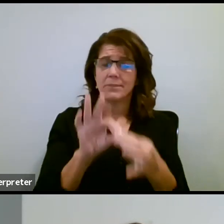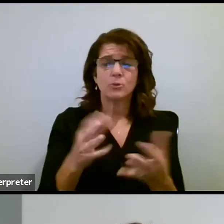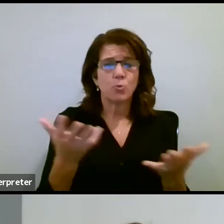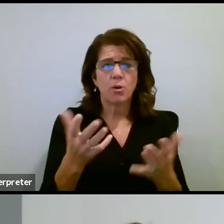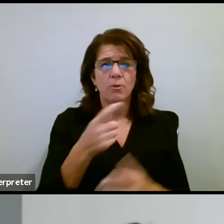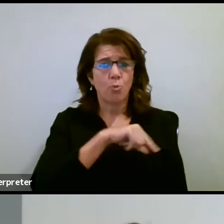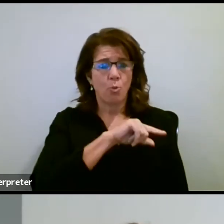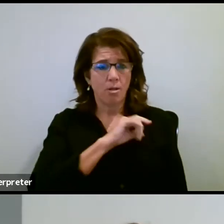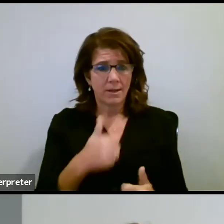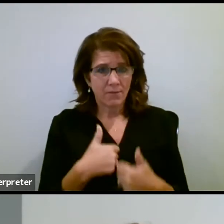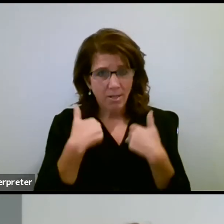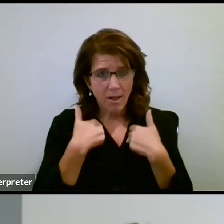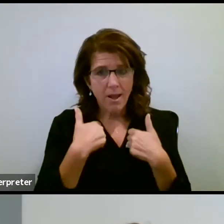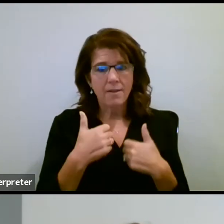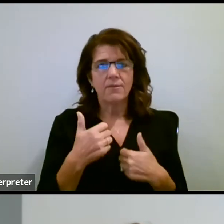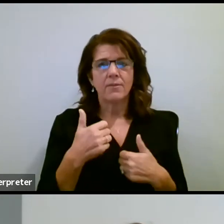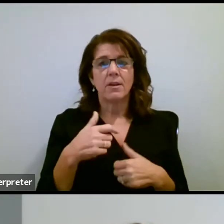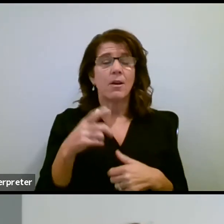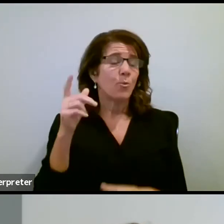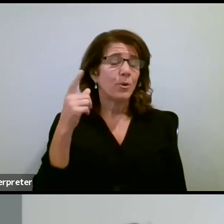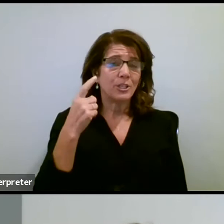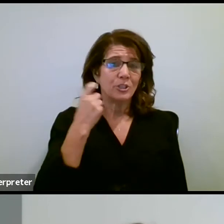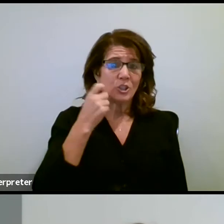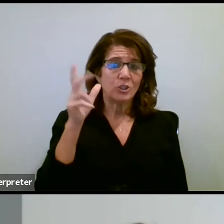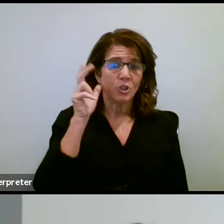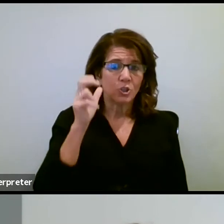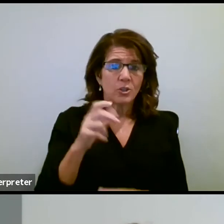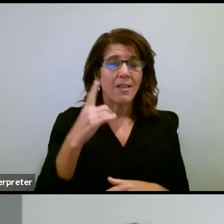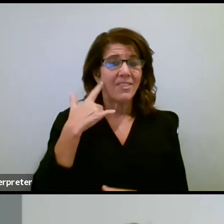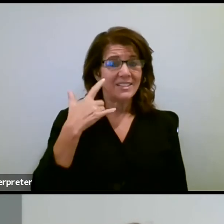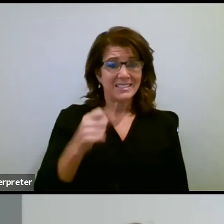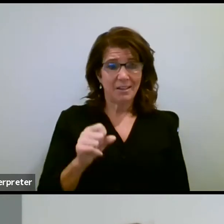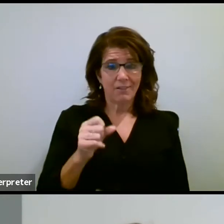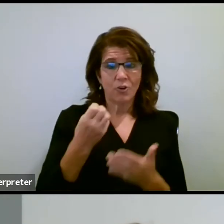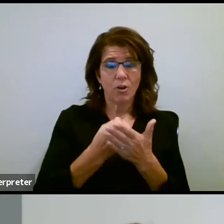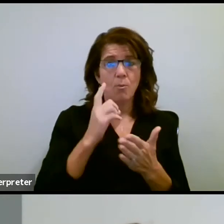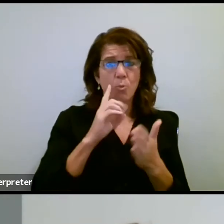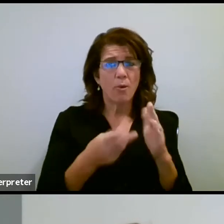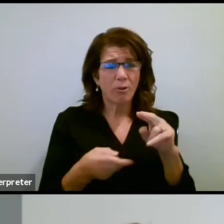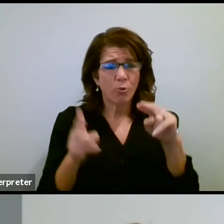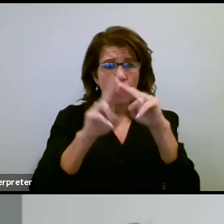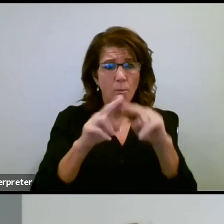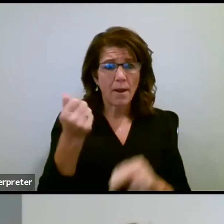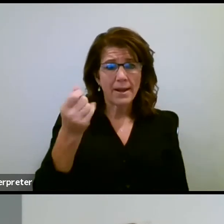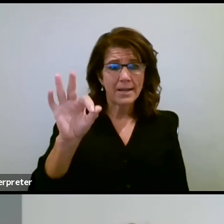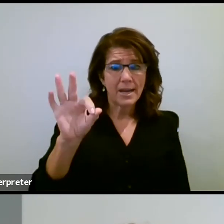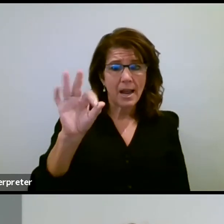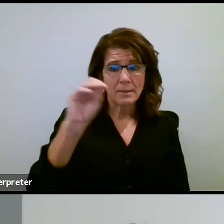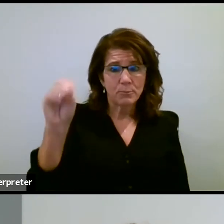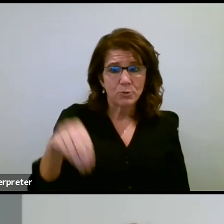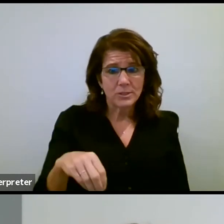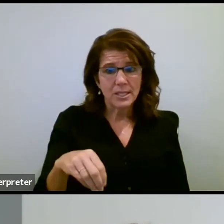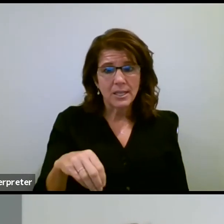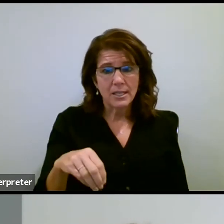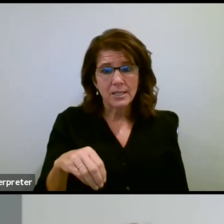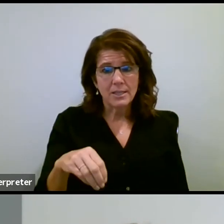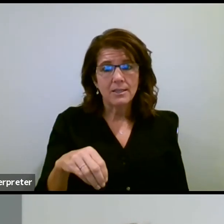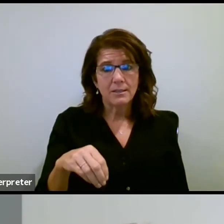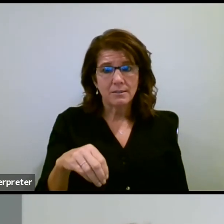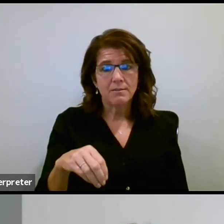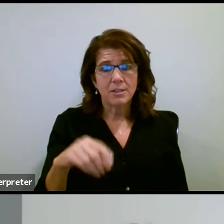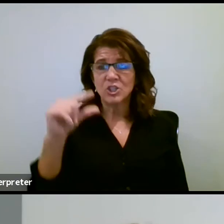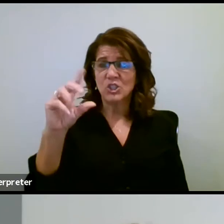It's a matter of productivity. We just heard silver economy would grow by 19%. The GDP would grow